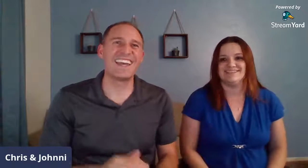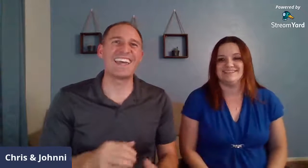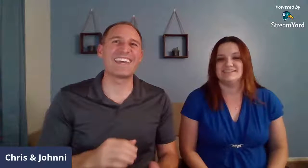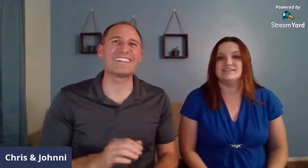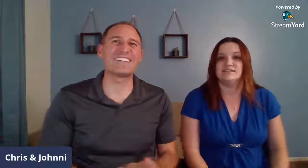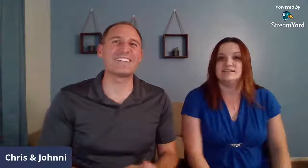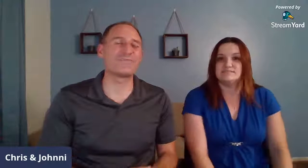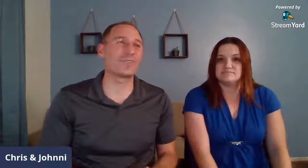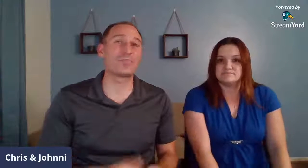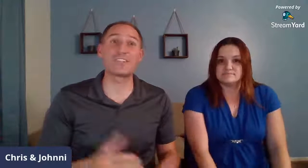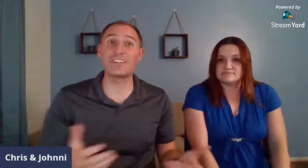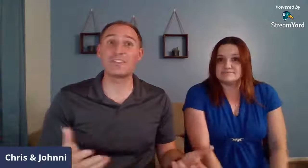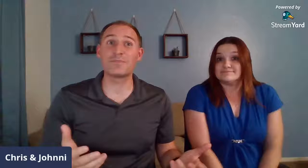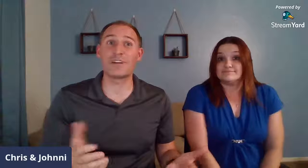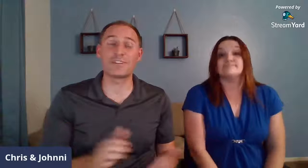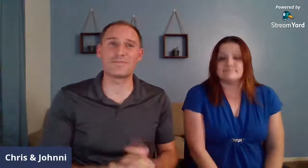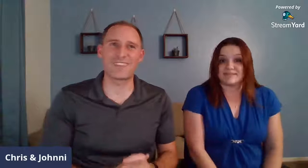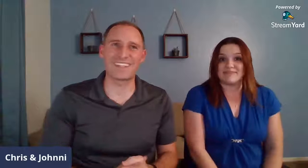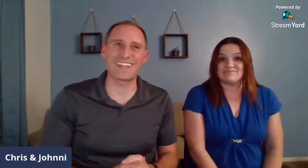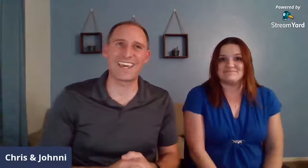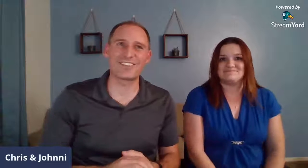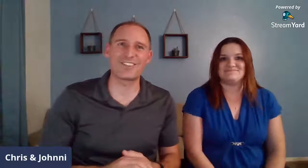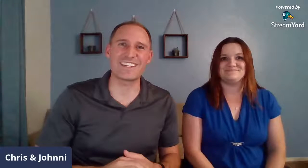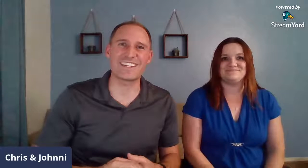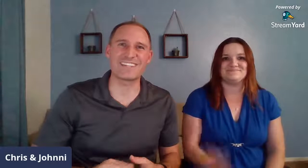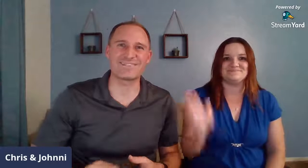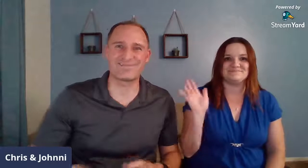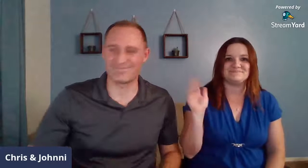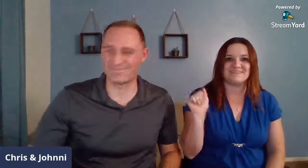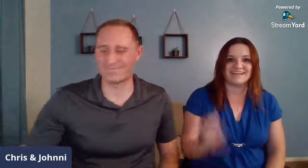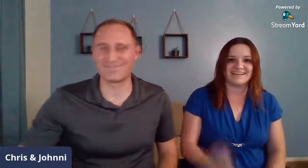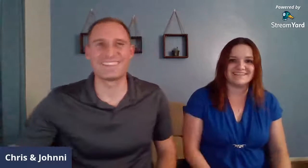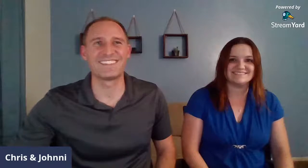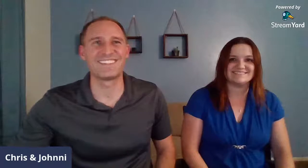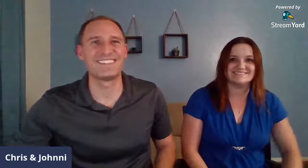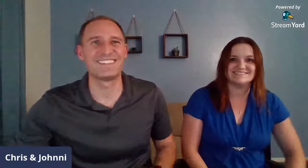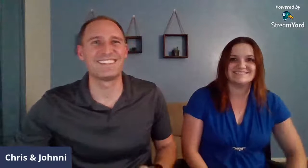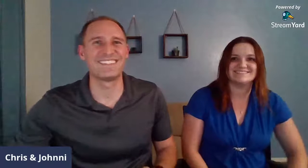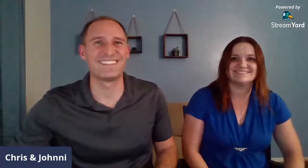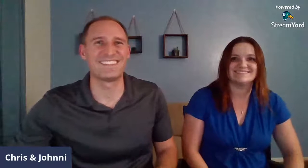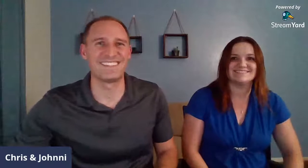And we'll see you tomorrow. Yep. And have a great night. Bye, guys. Thank you.